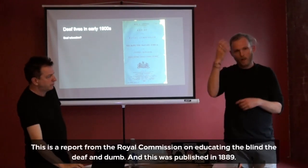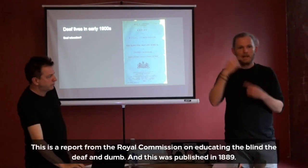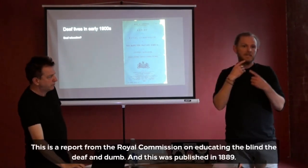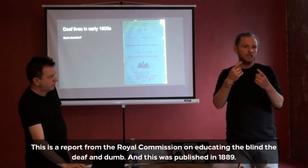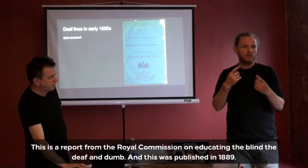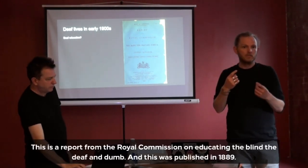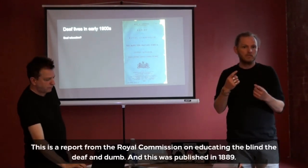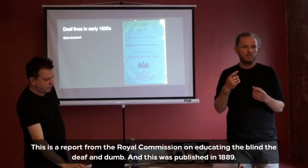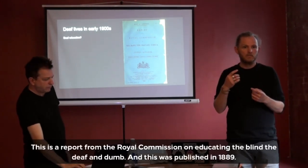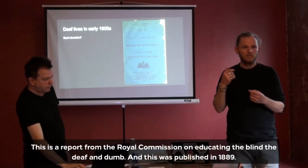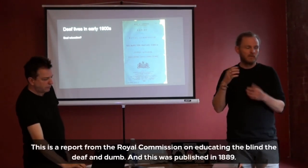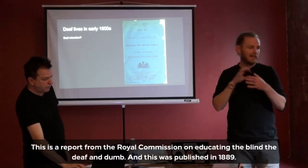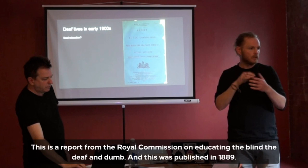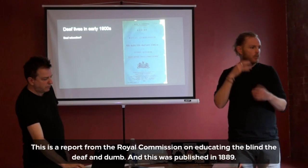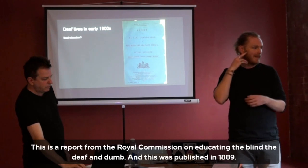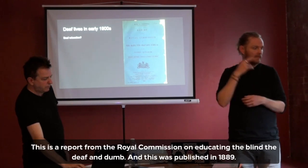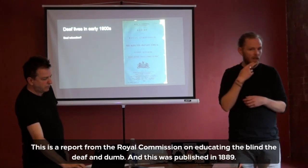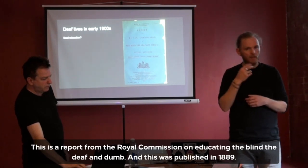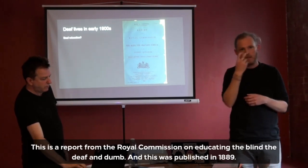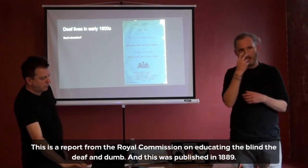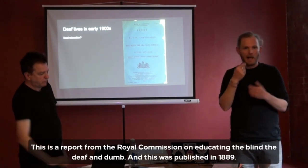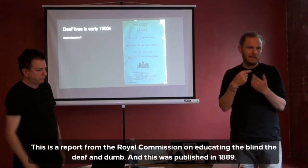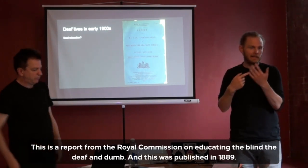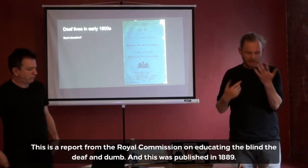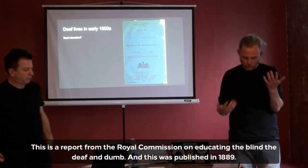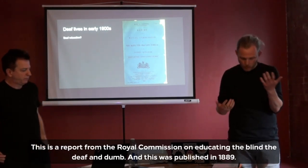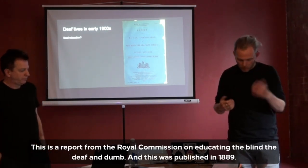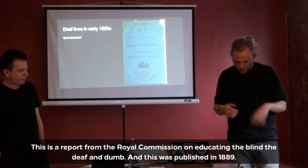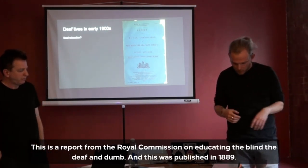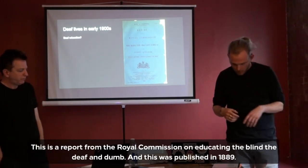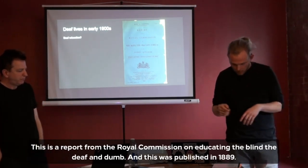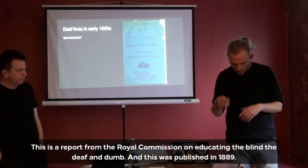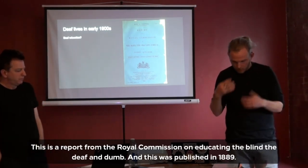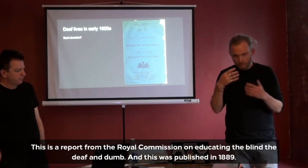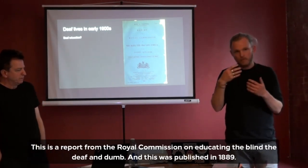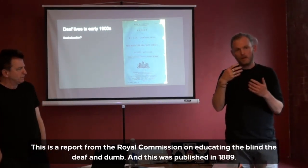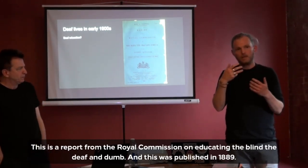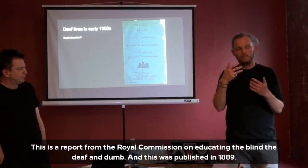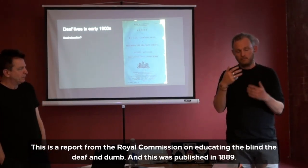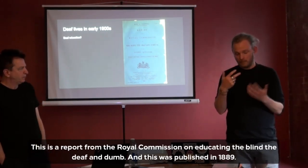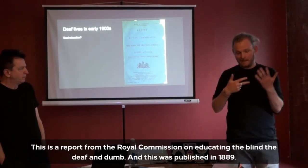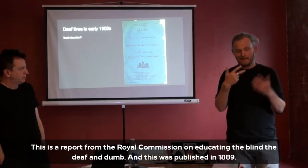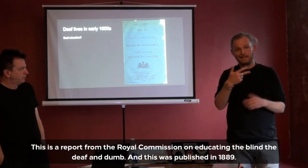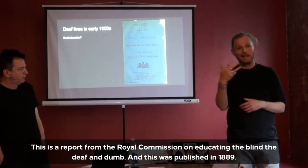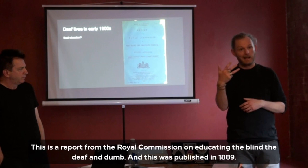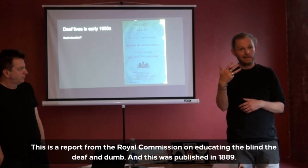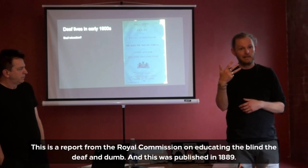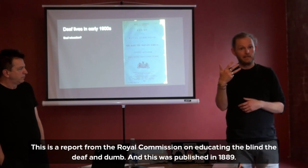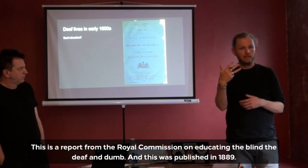So this is a report from the Royal Commission on educating the blind, the deaf and dumb, etc.